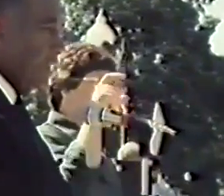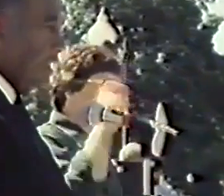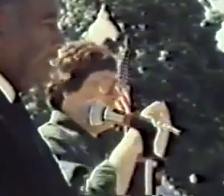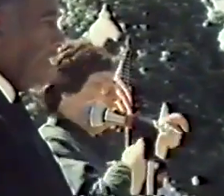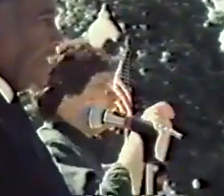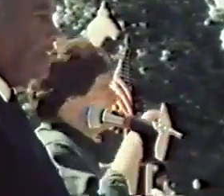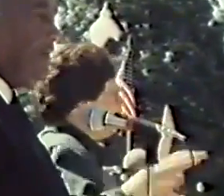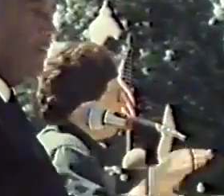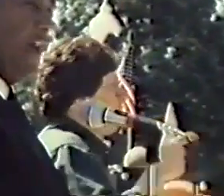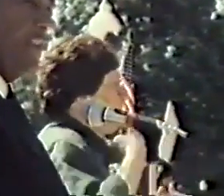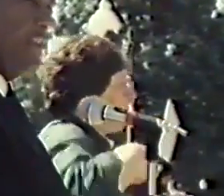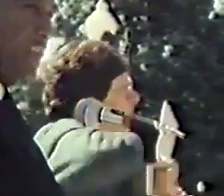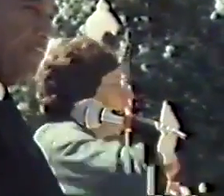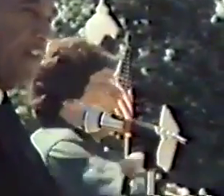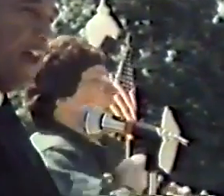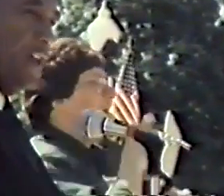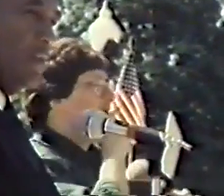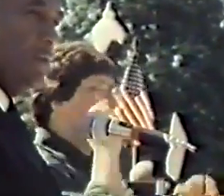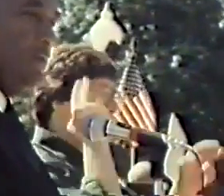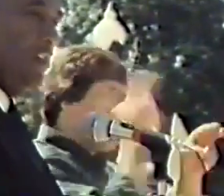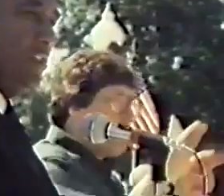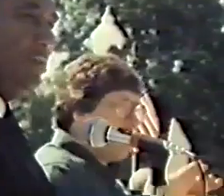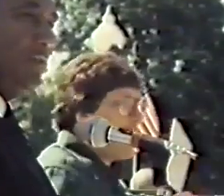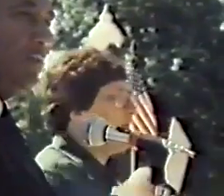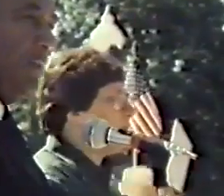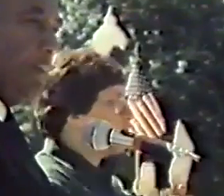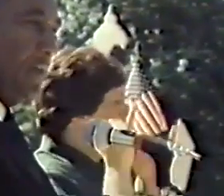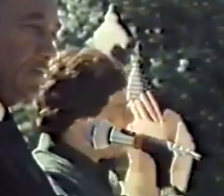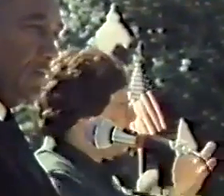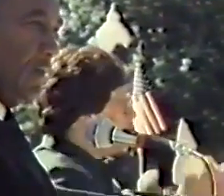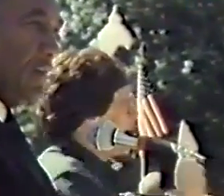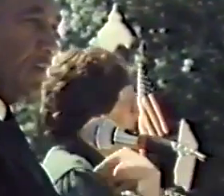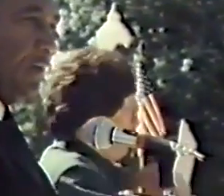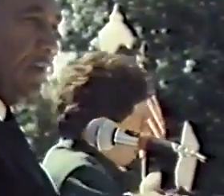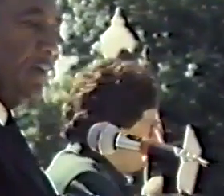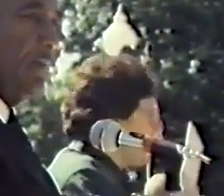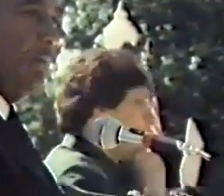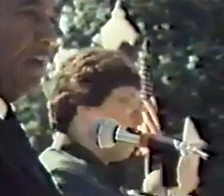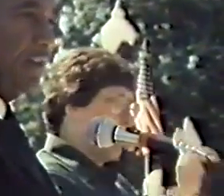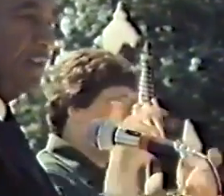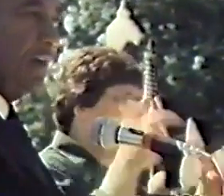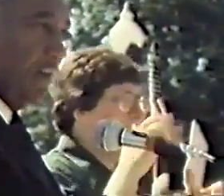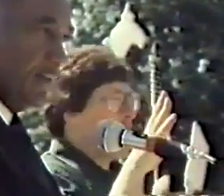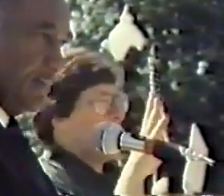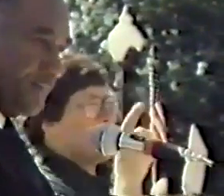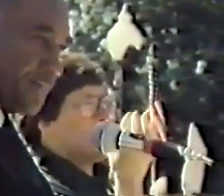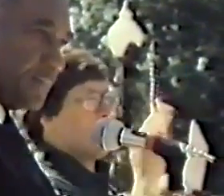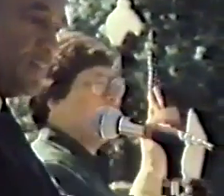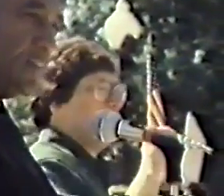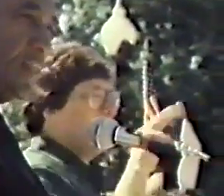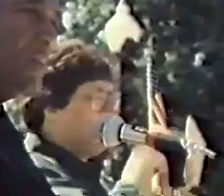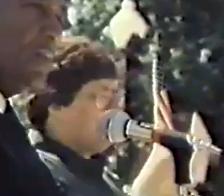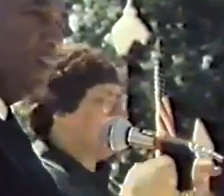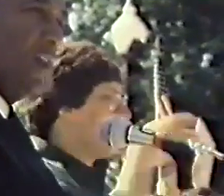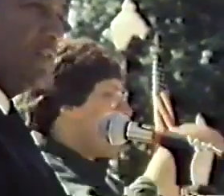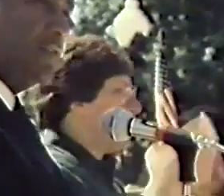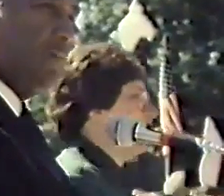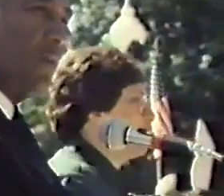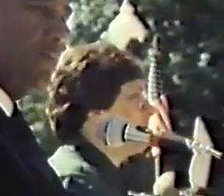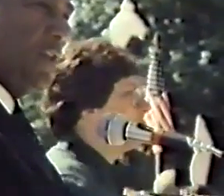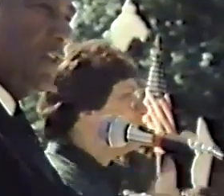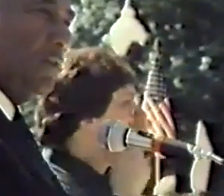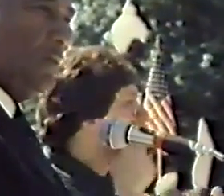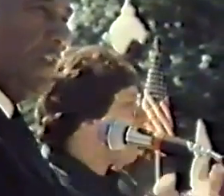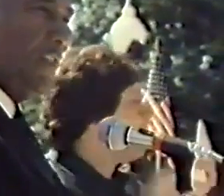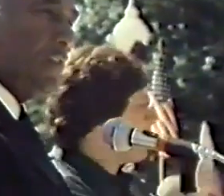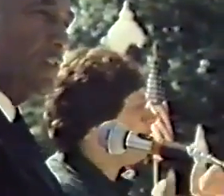perform, is to identify those individual members who are the great budget cutters and see